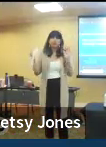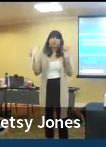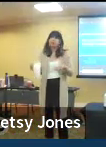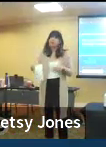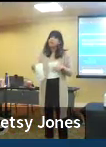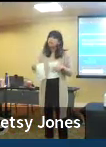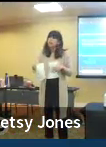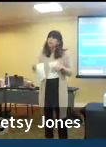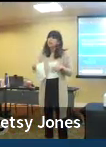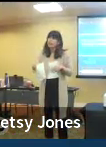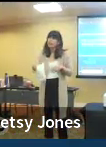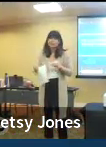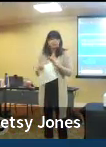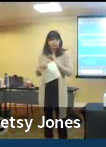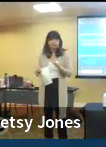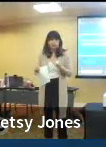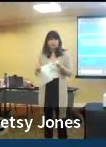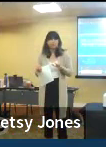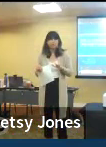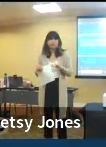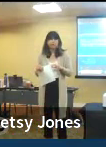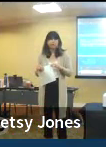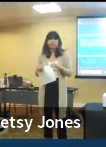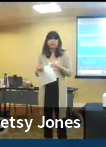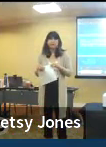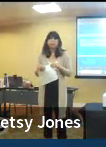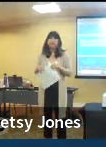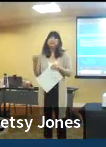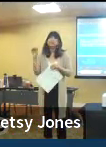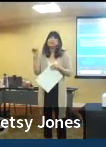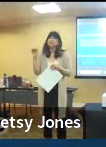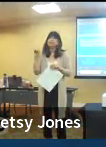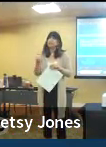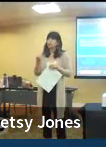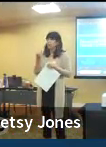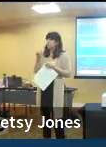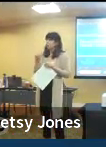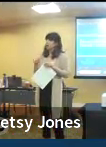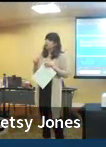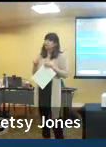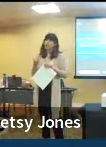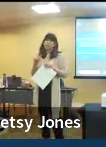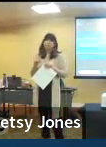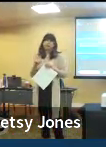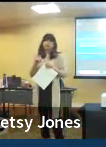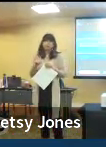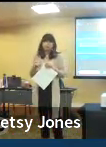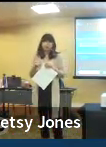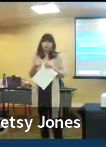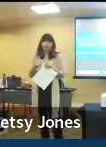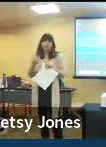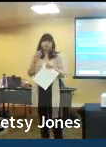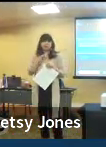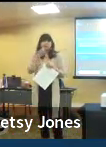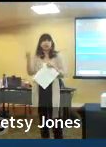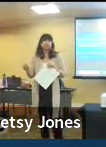Strauss-Clark. For our community members and guests, it's also the same drill as always. Please keep your video cameras off and your mics